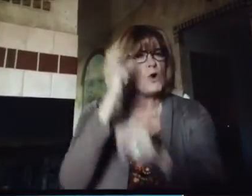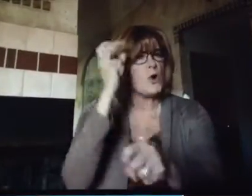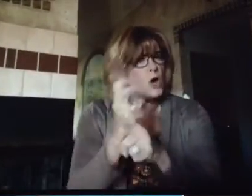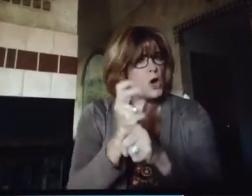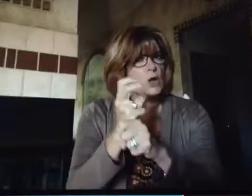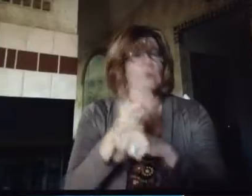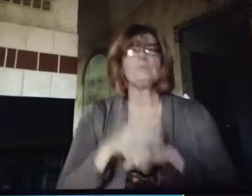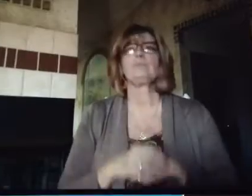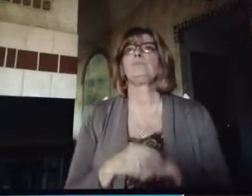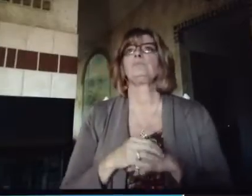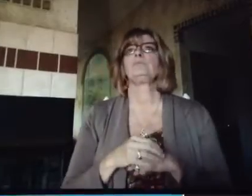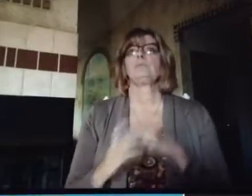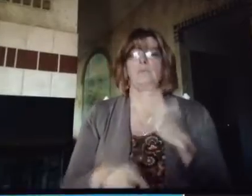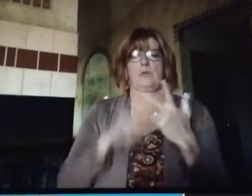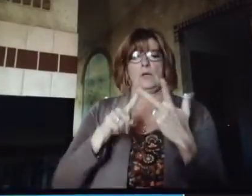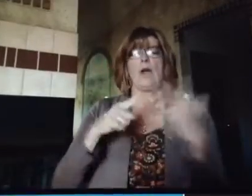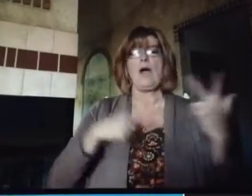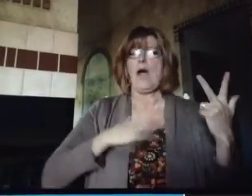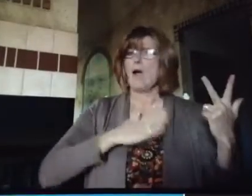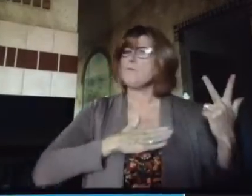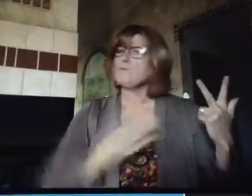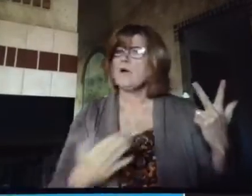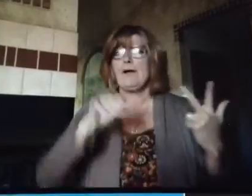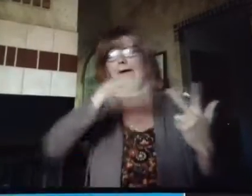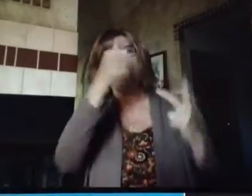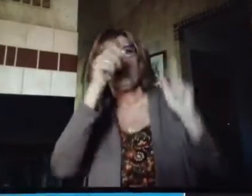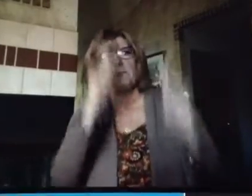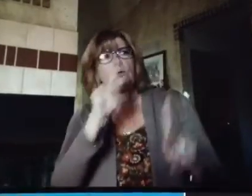And second, you are willing to work hard.